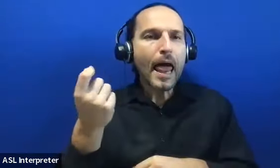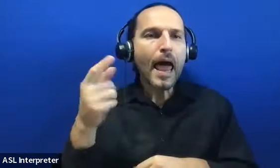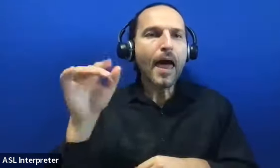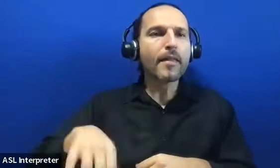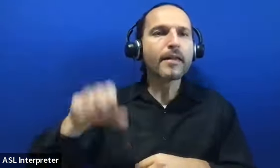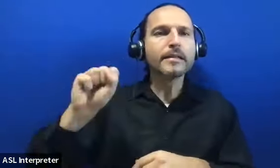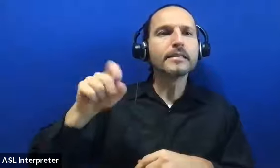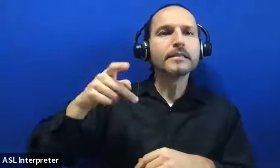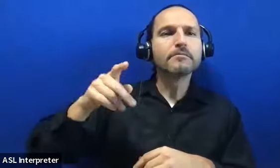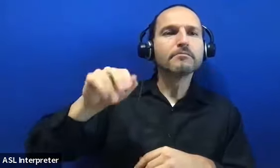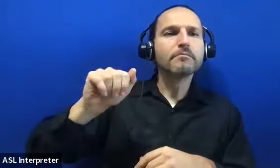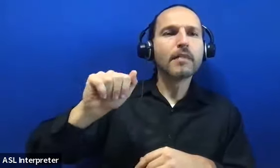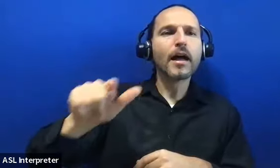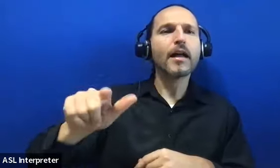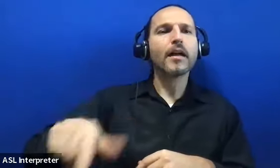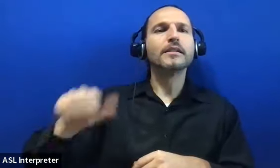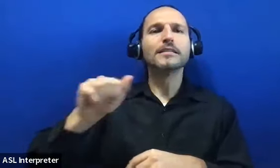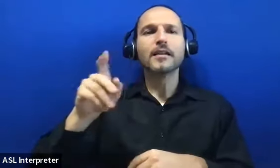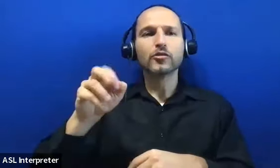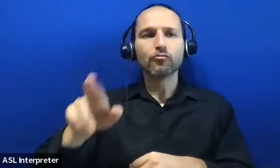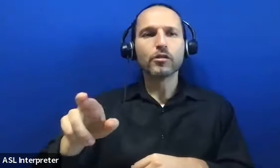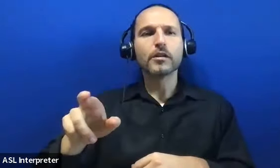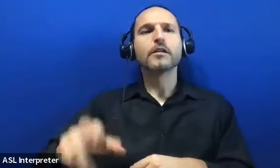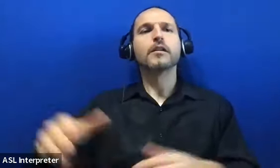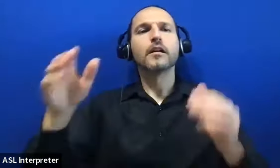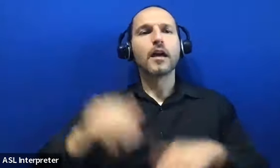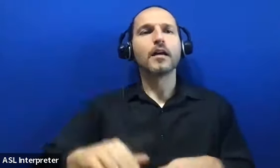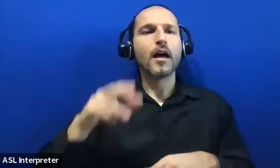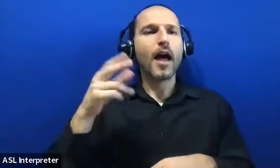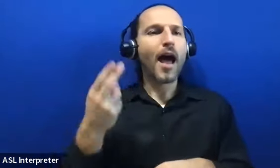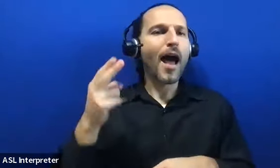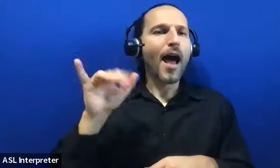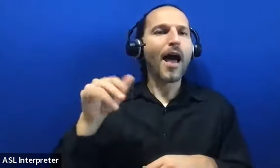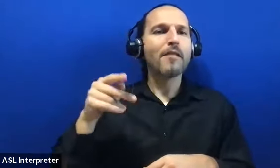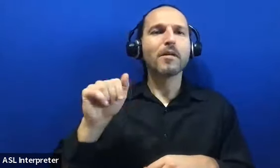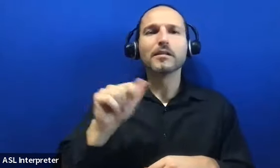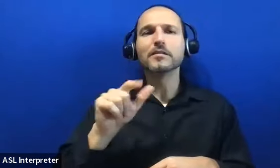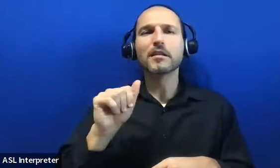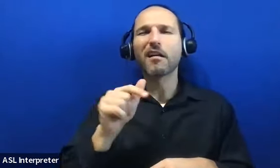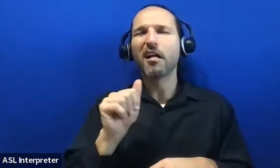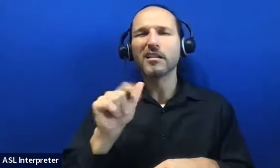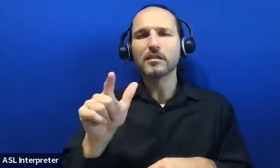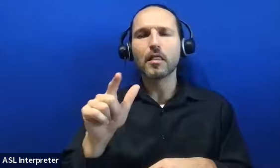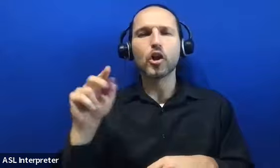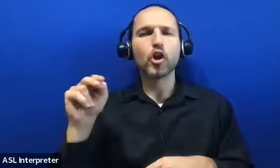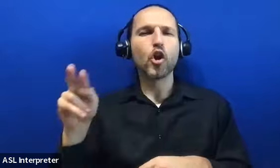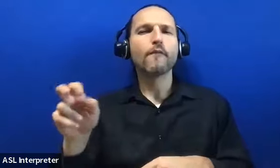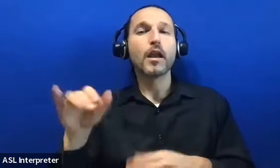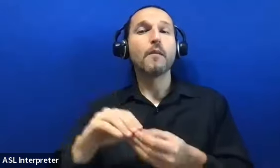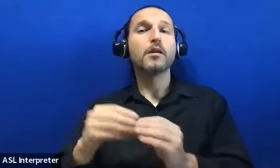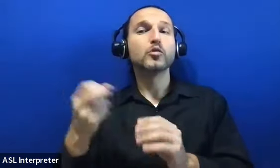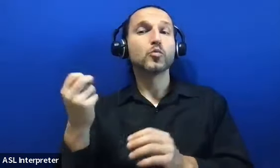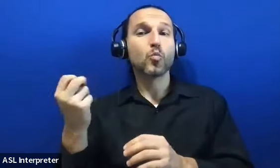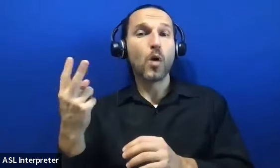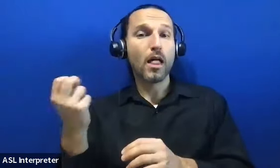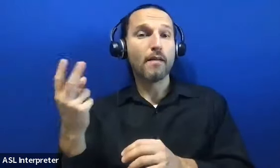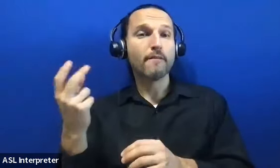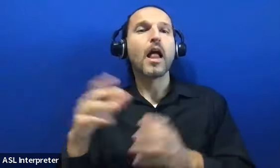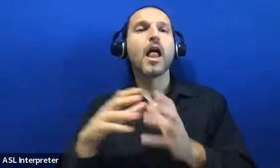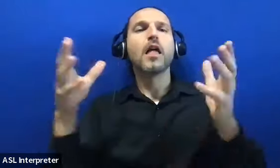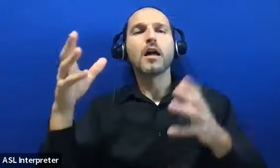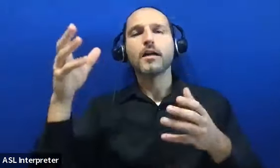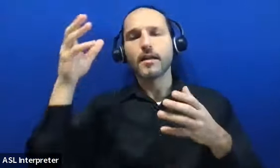spinal accessory nerve, and cranial nerve 12 is the hypoglossal nerve. This one sends lots of information